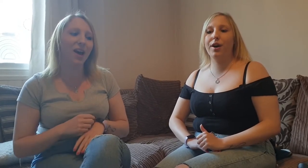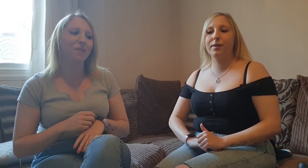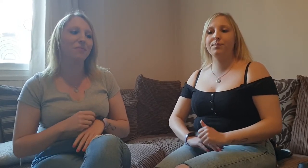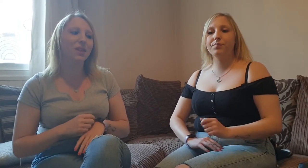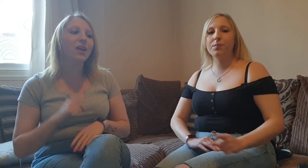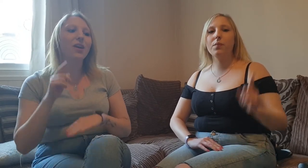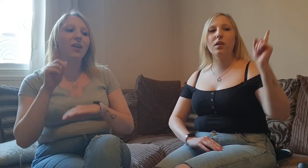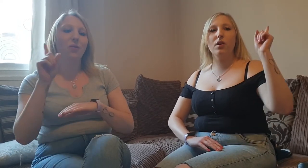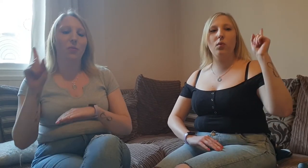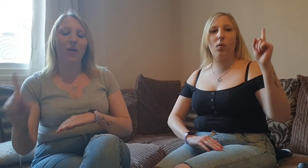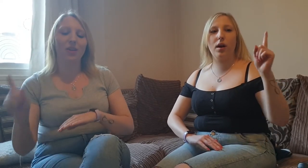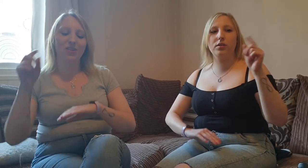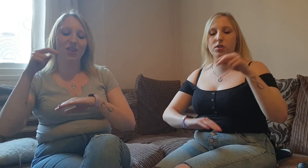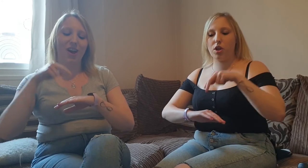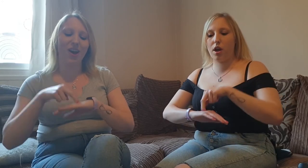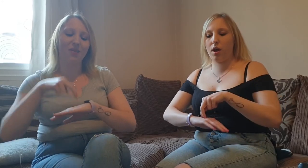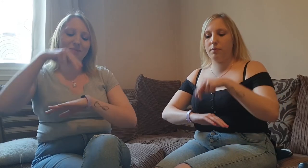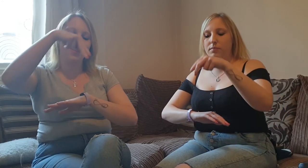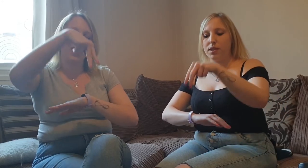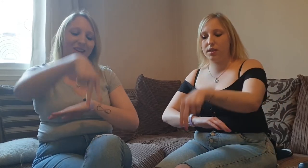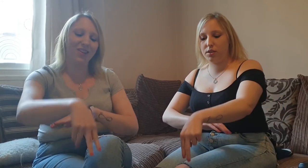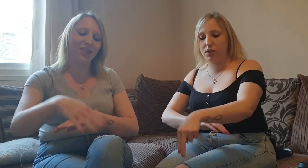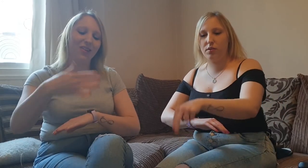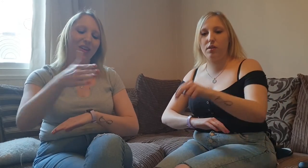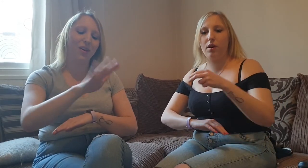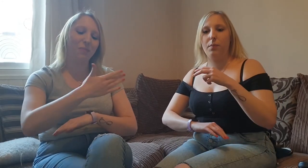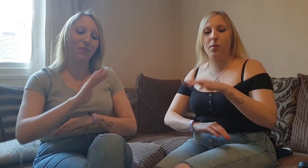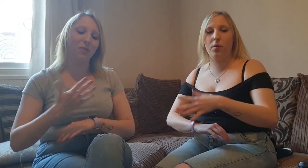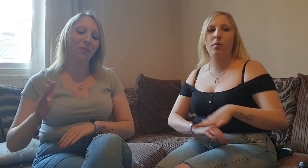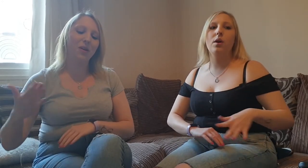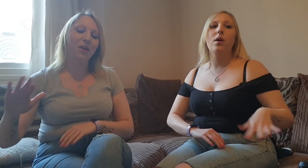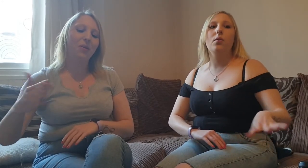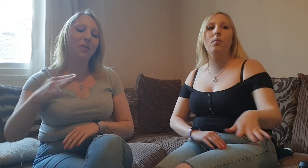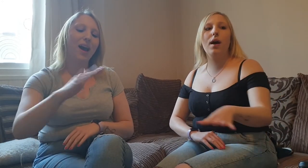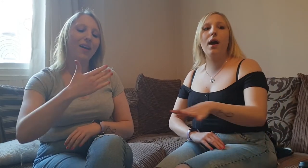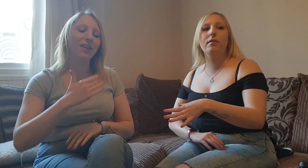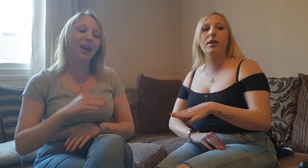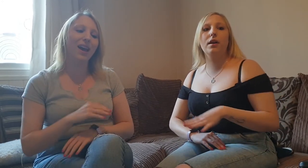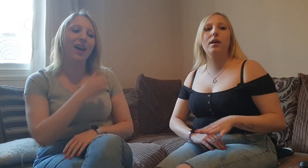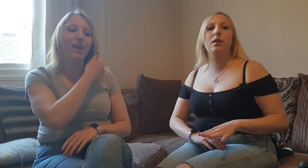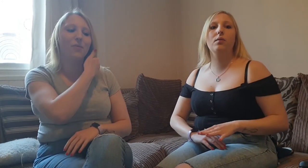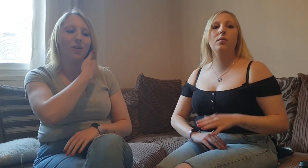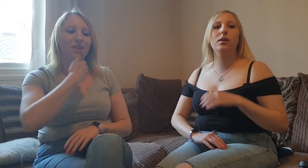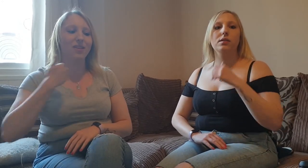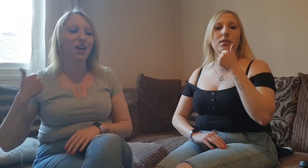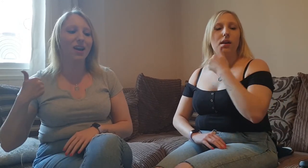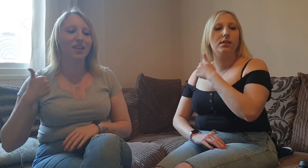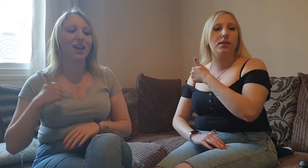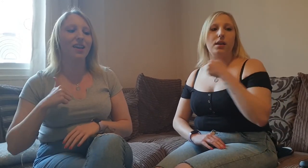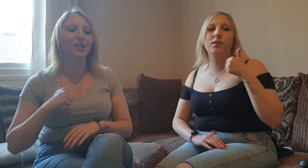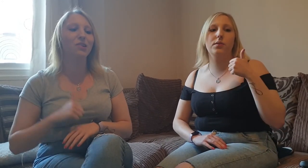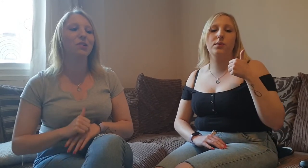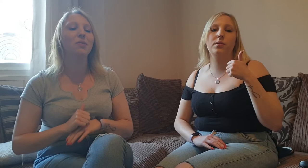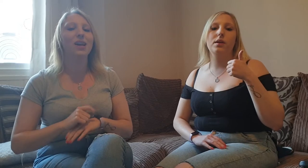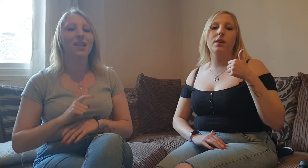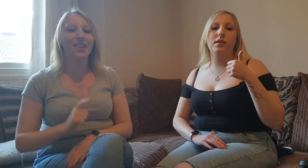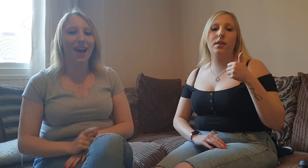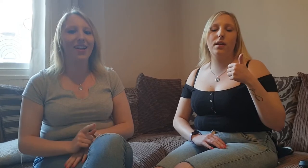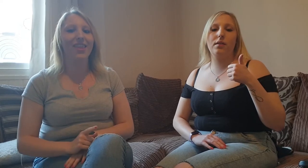yum. One jumped into the pool where it was nice and cool. Now